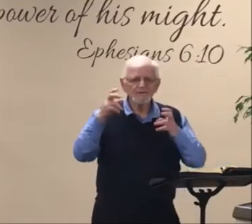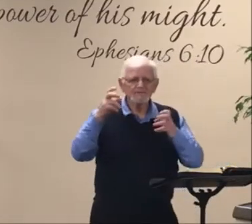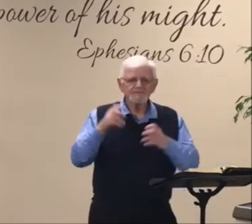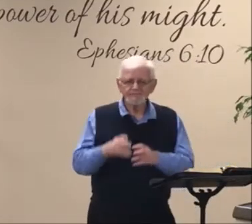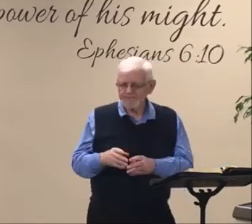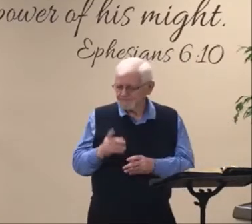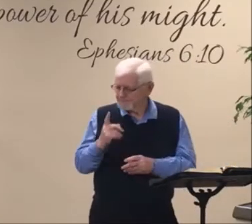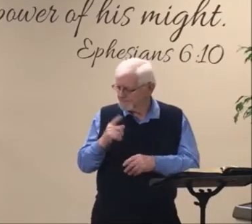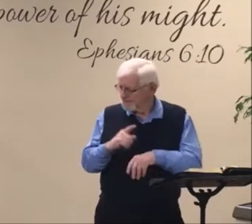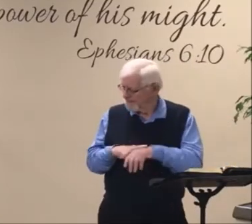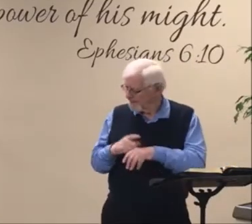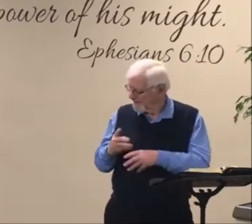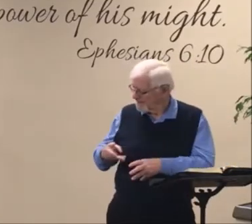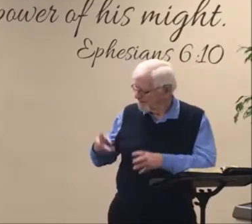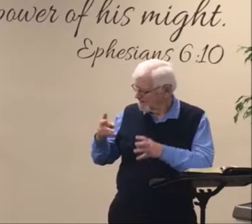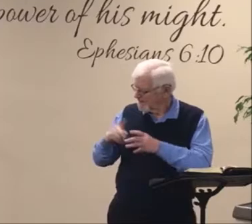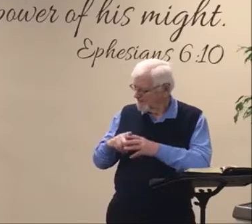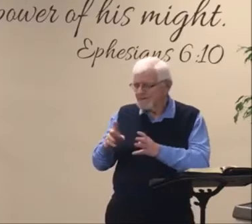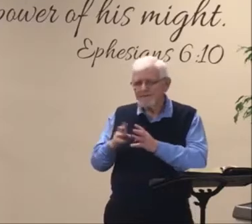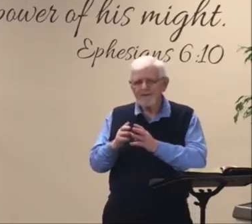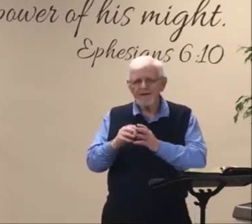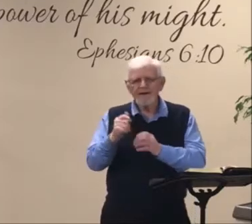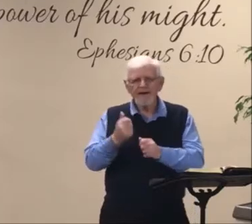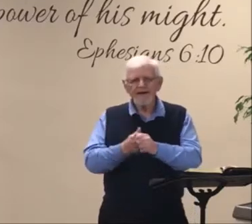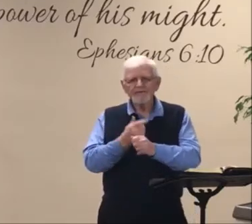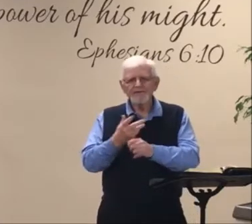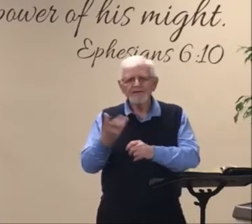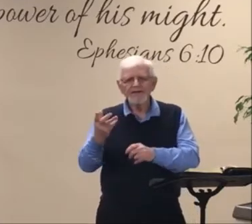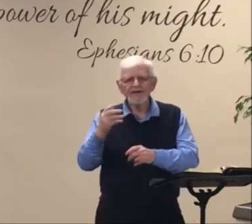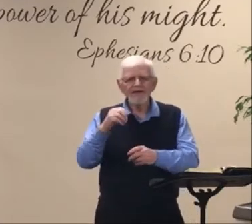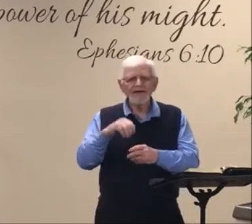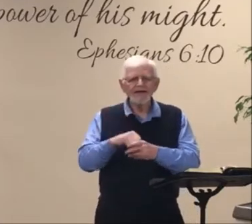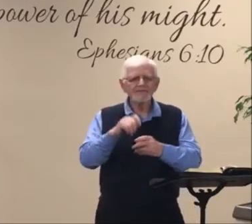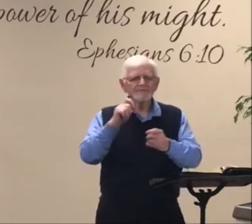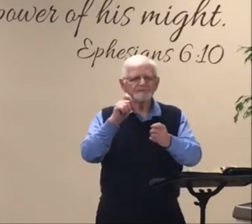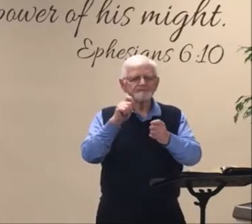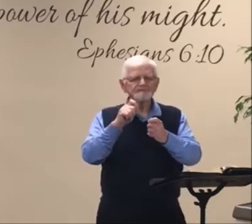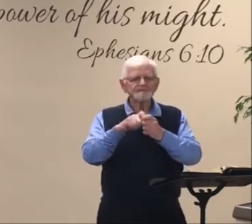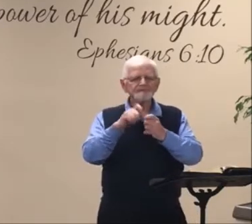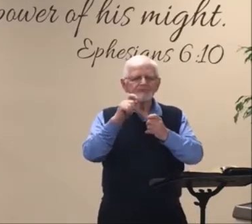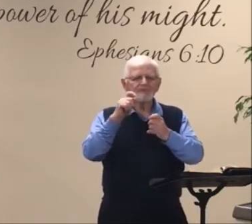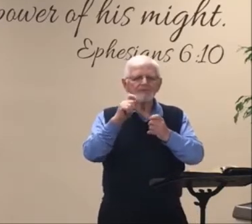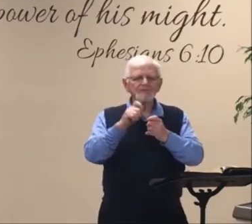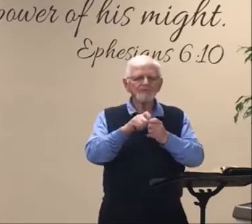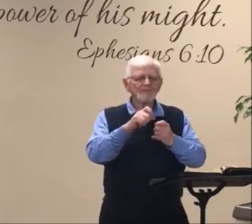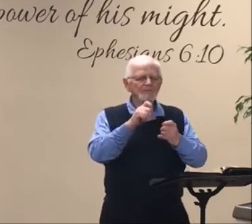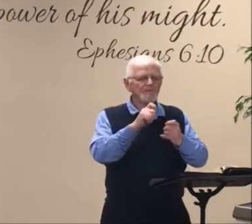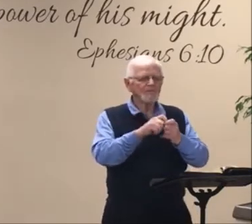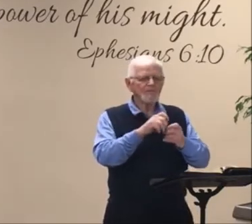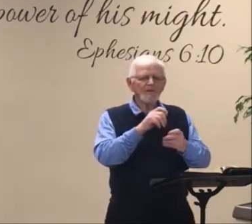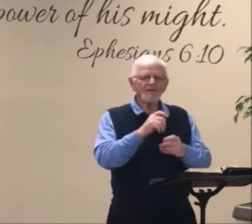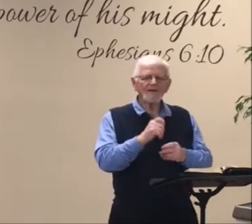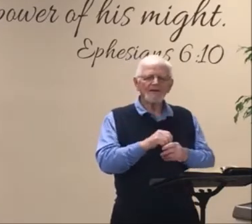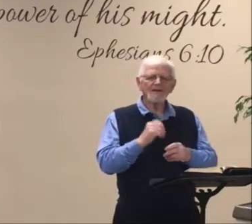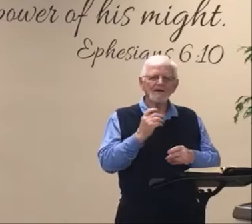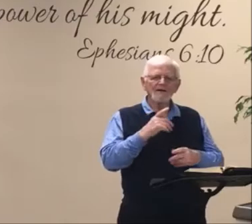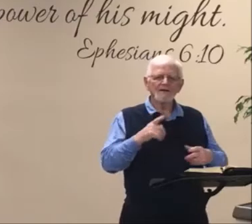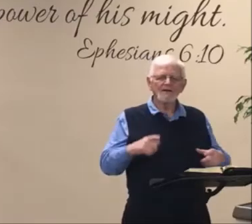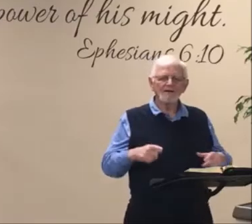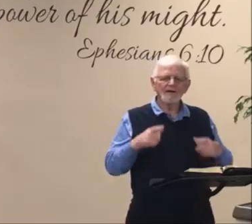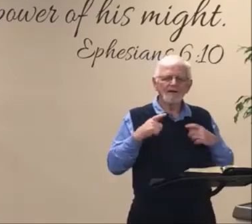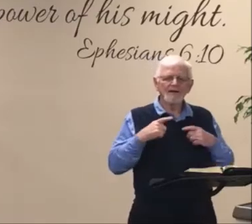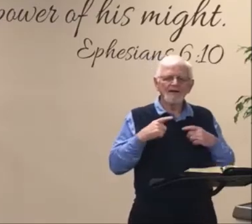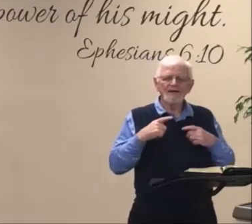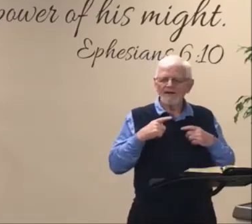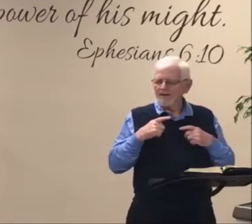time, and on the way to the meeting, we said, man, everything is just so in our life. Everything, where's my wife? I need to, hopefully she can hear some of